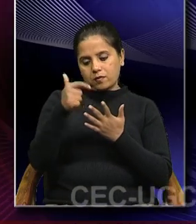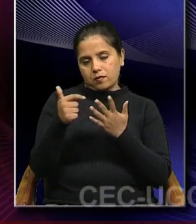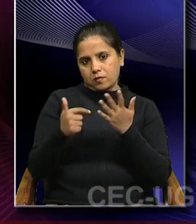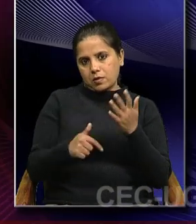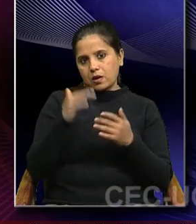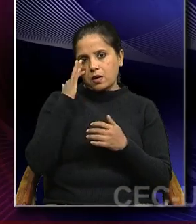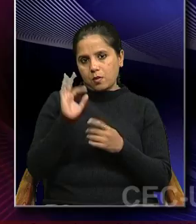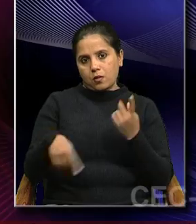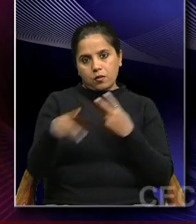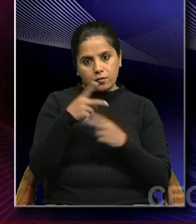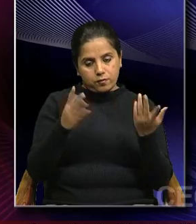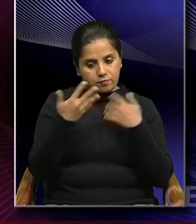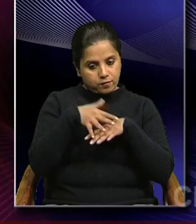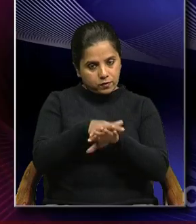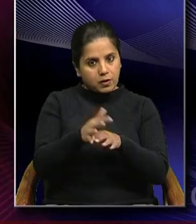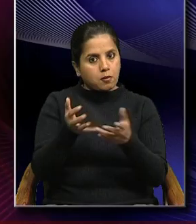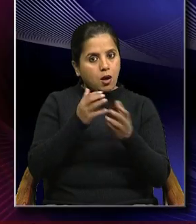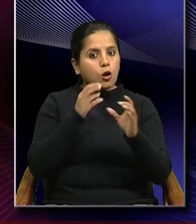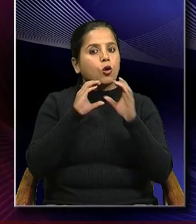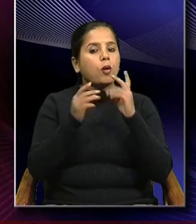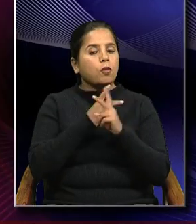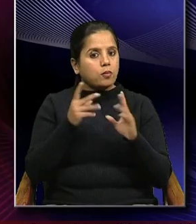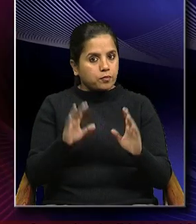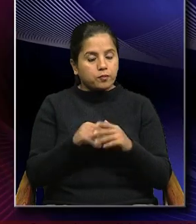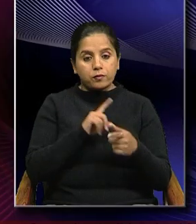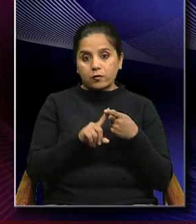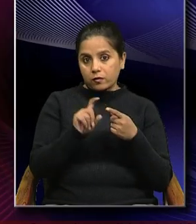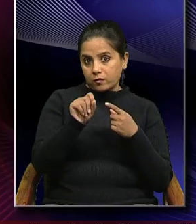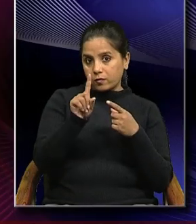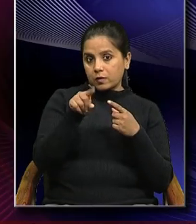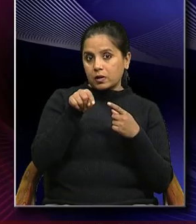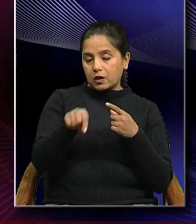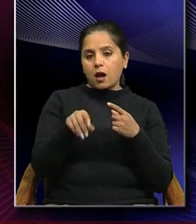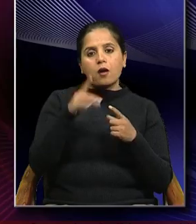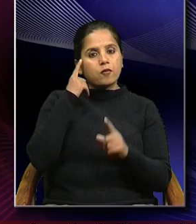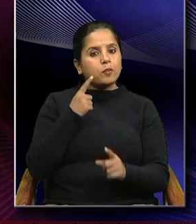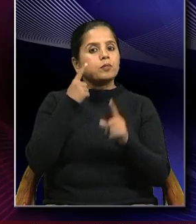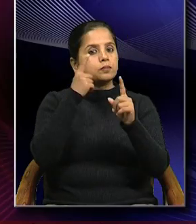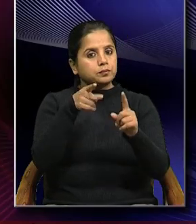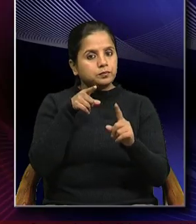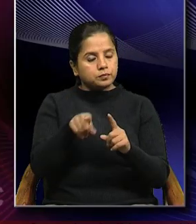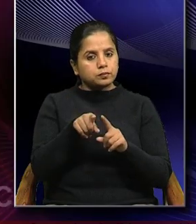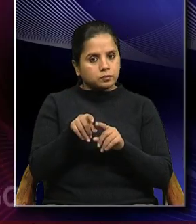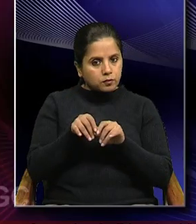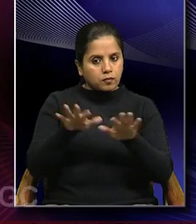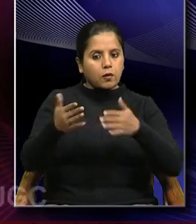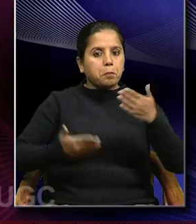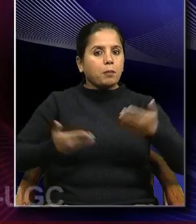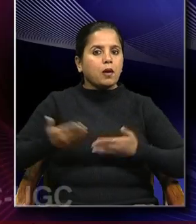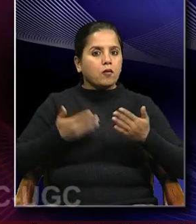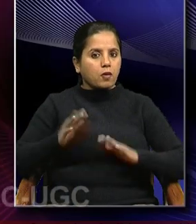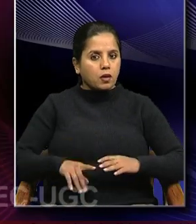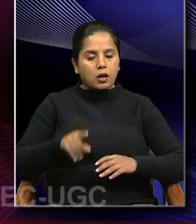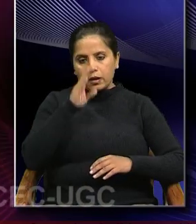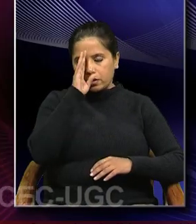elements of integrated marketing communication. The first one is that it has an aim to affect behavior through